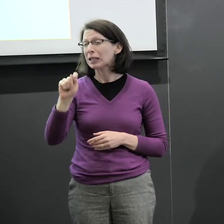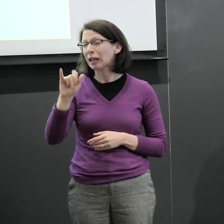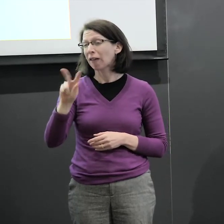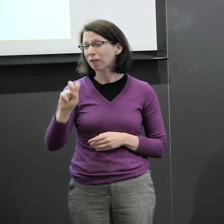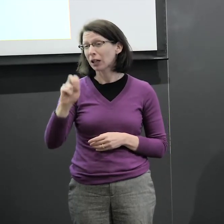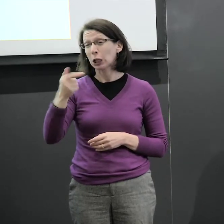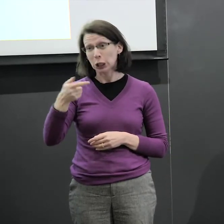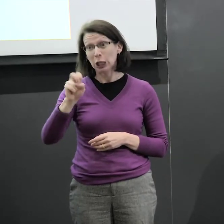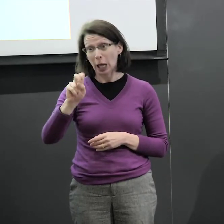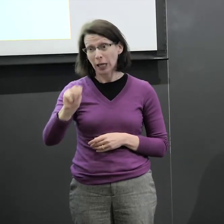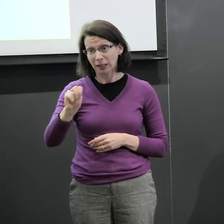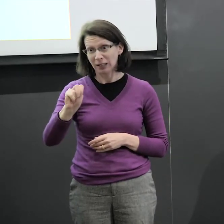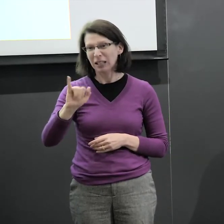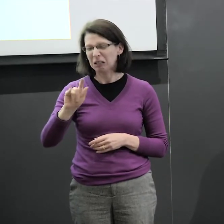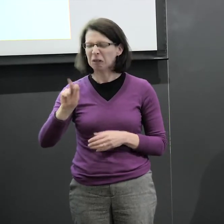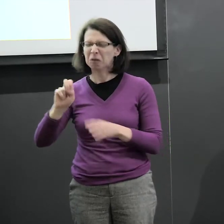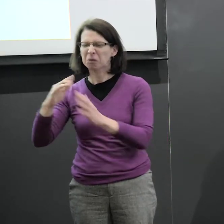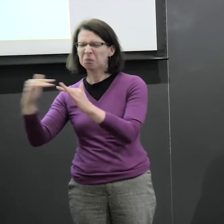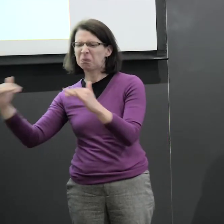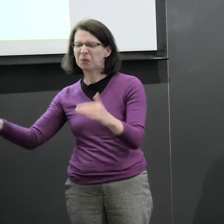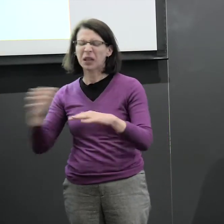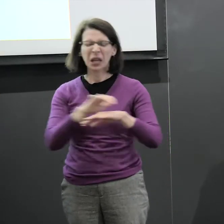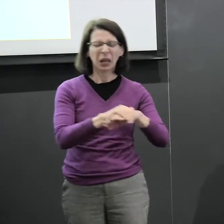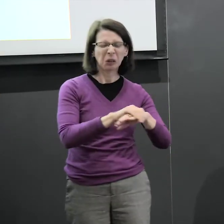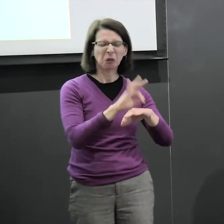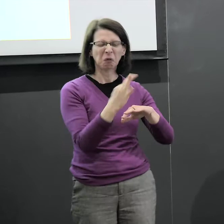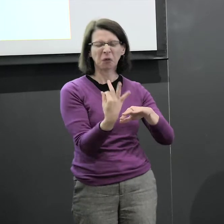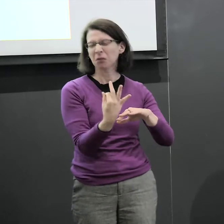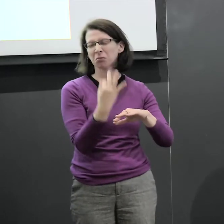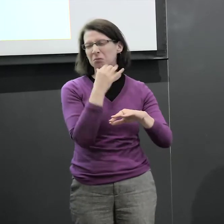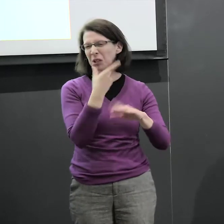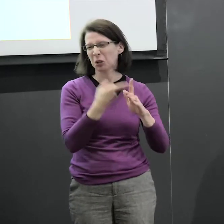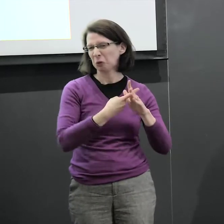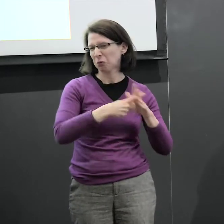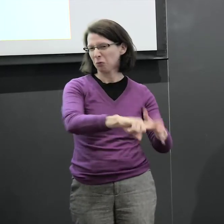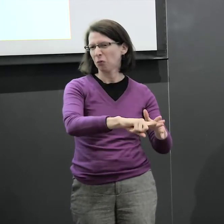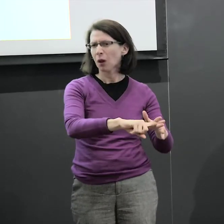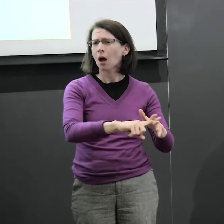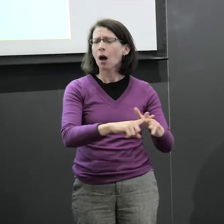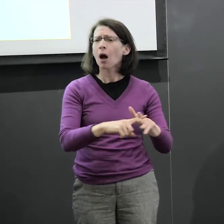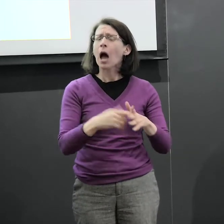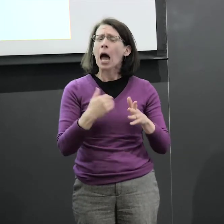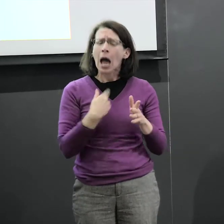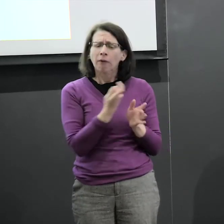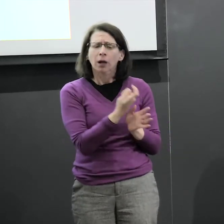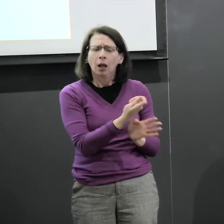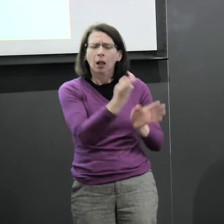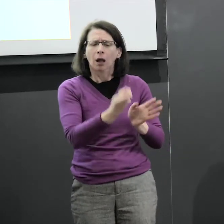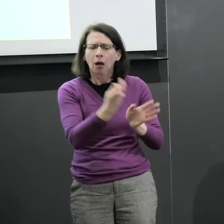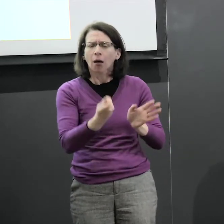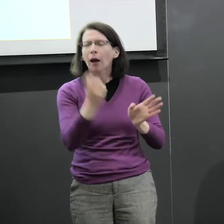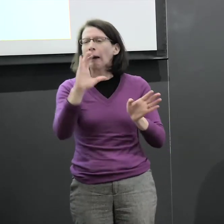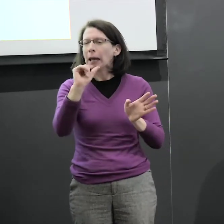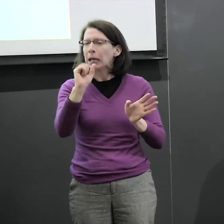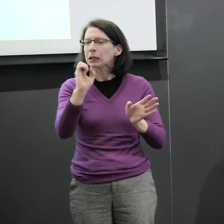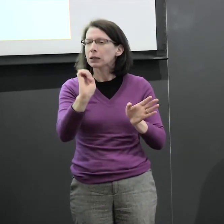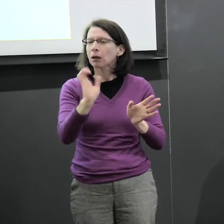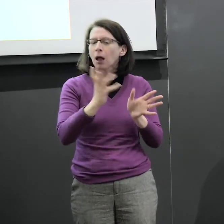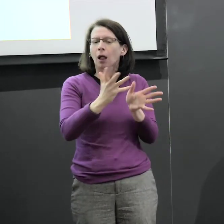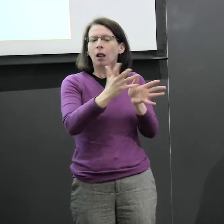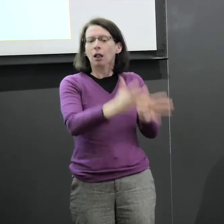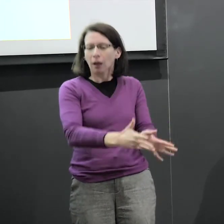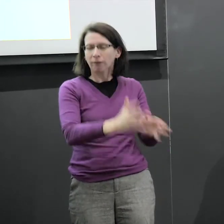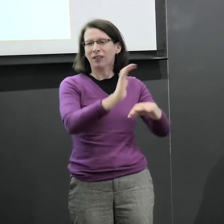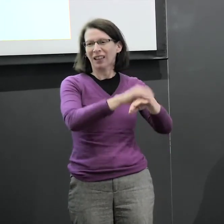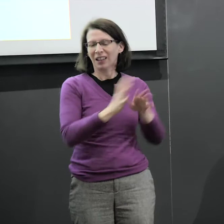English or French might not be the best places to start. Sure, there are remnants of case in English and